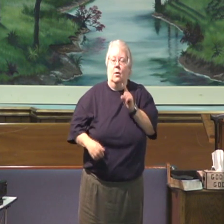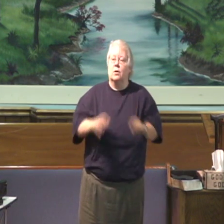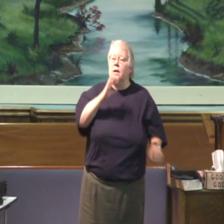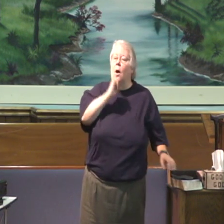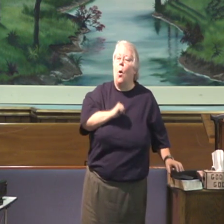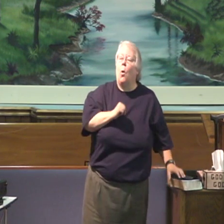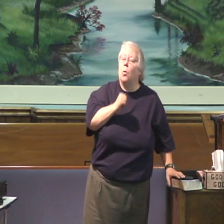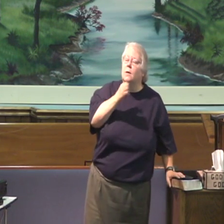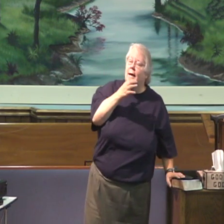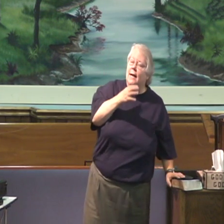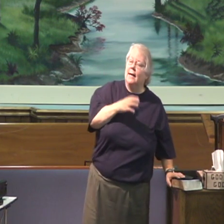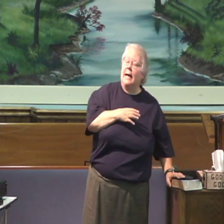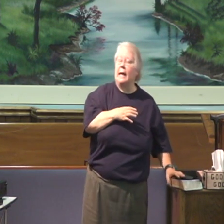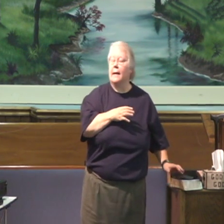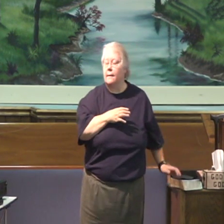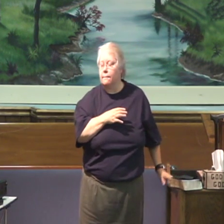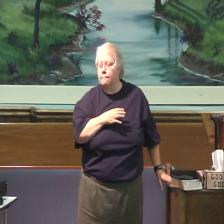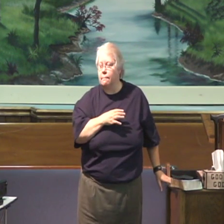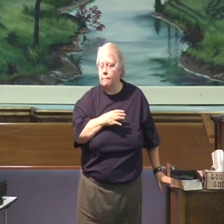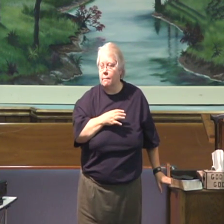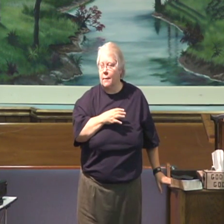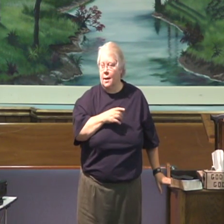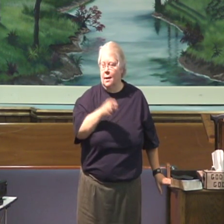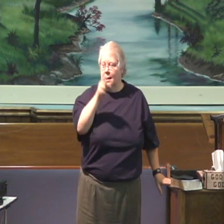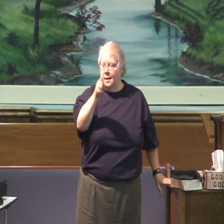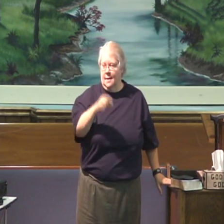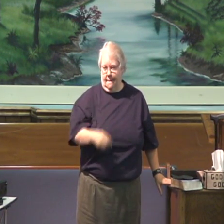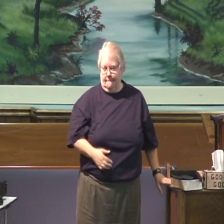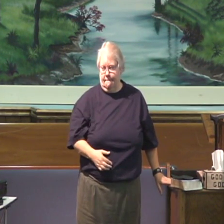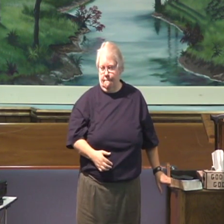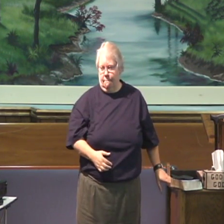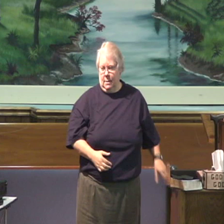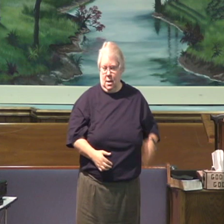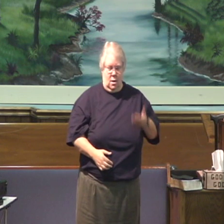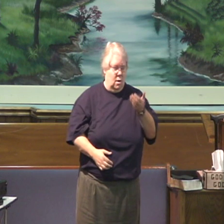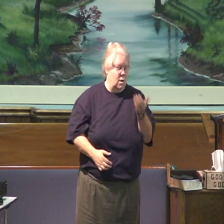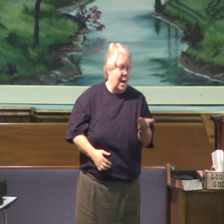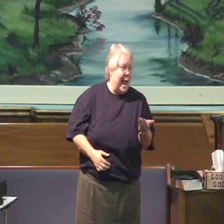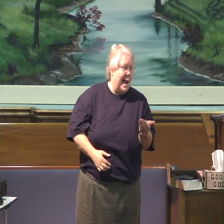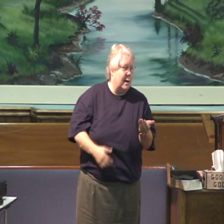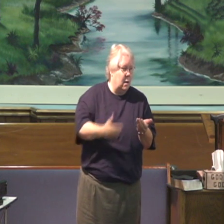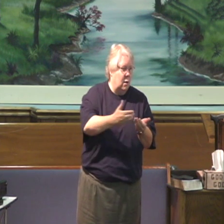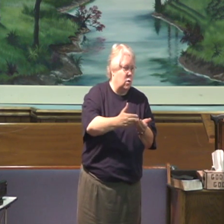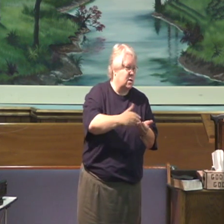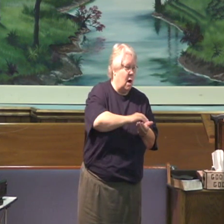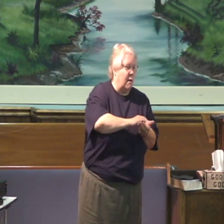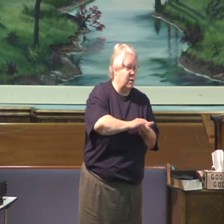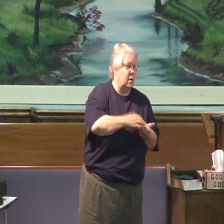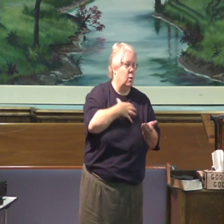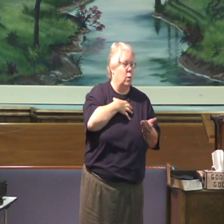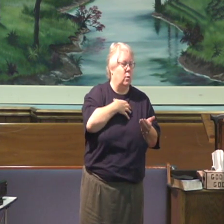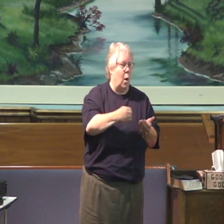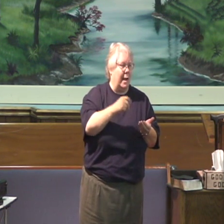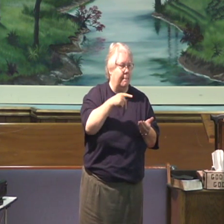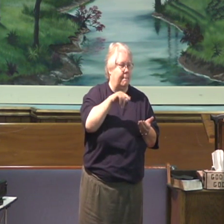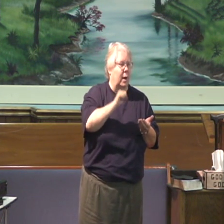There was an old lady in there. Her hand was covered with white